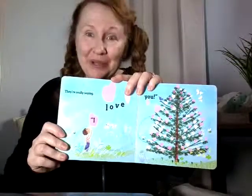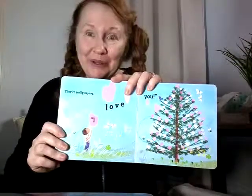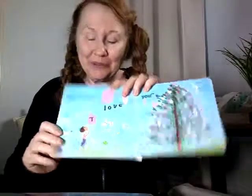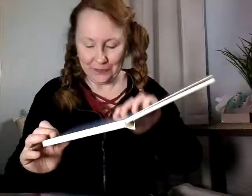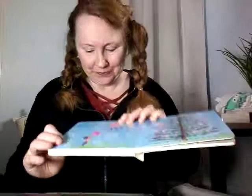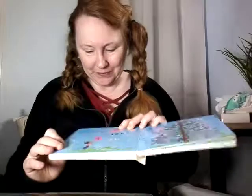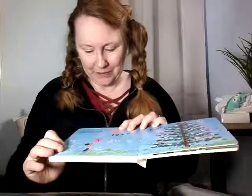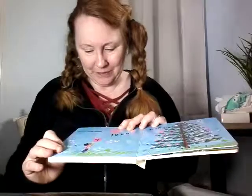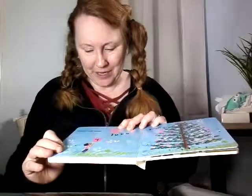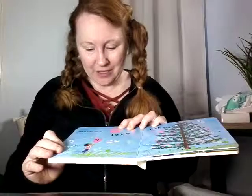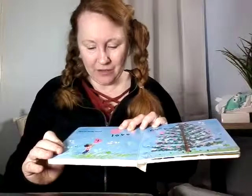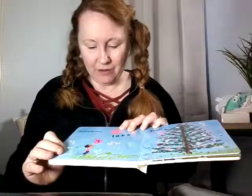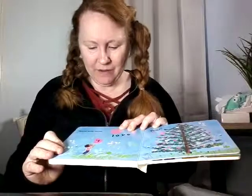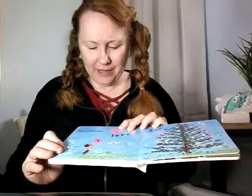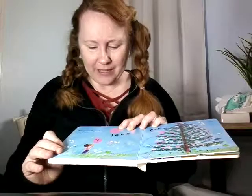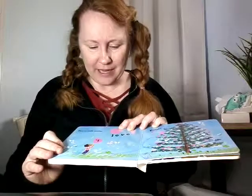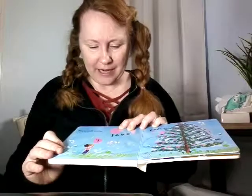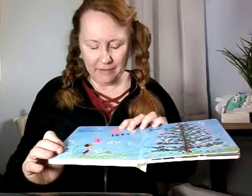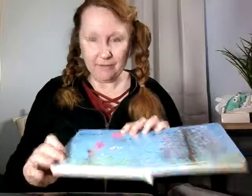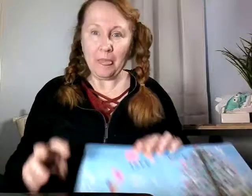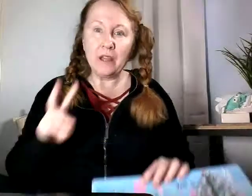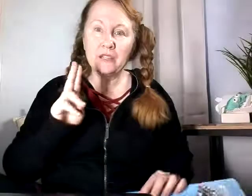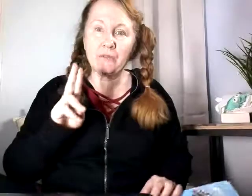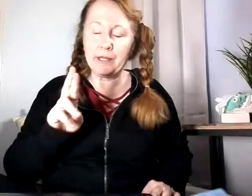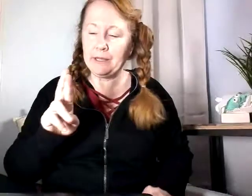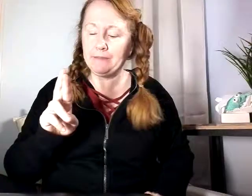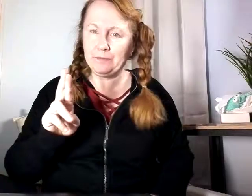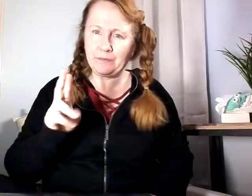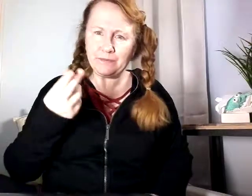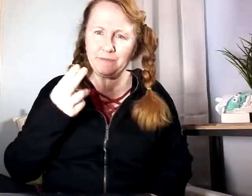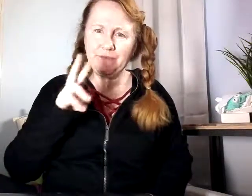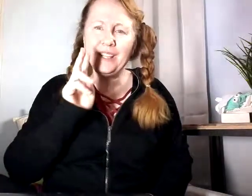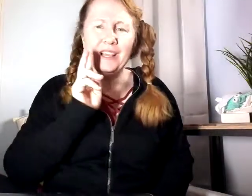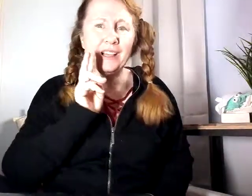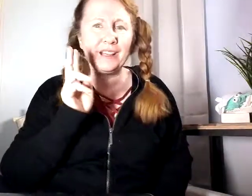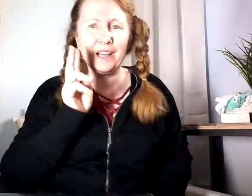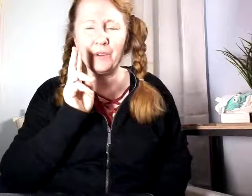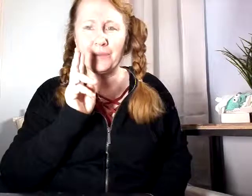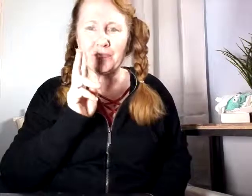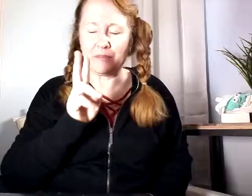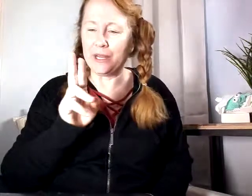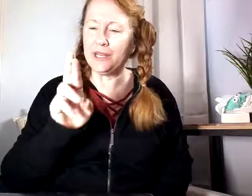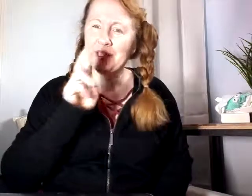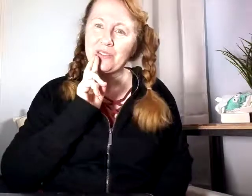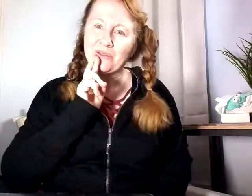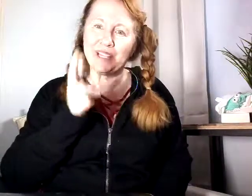you. So they're really saying, so really, I work with a deaf man. He says really with